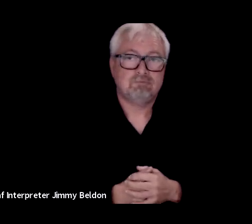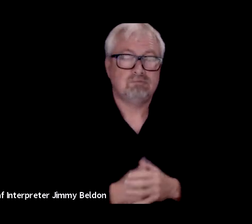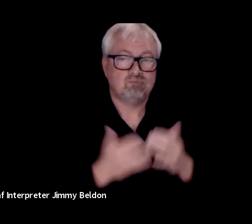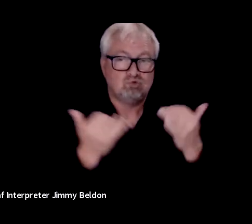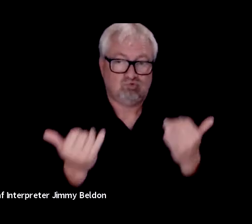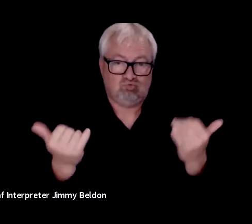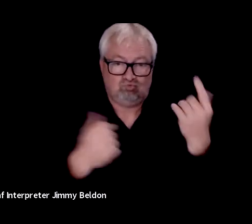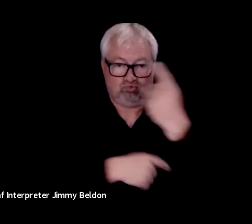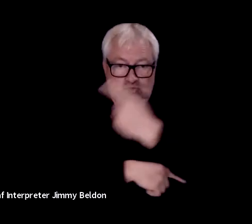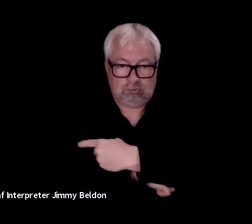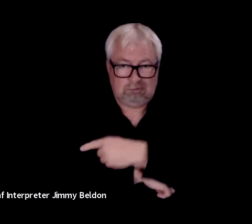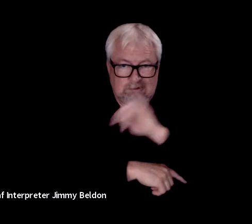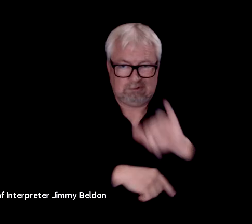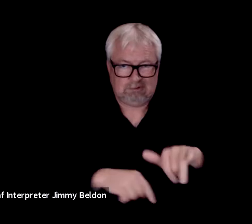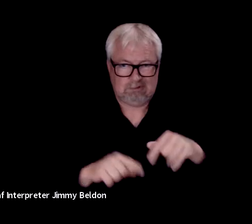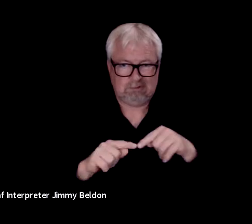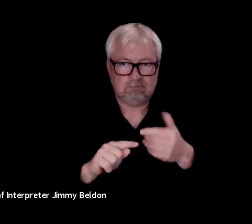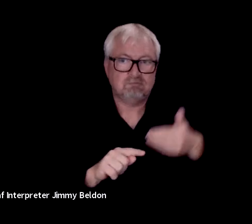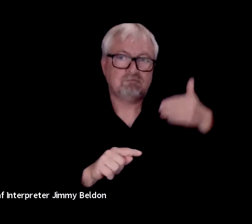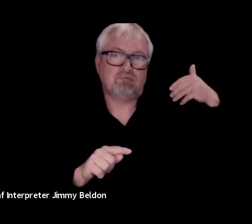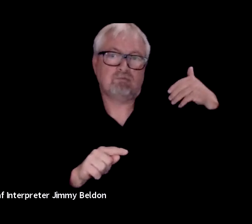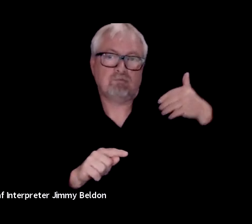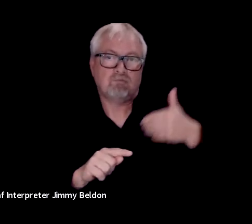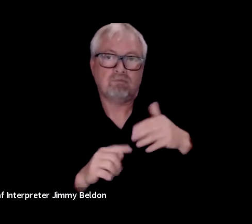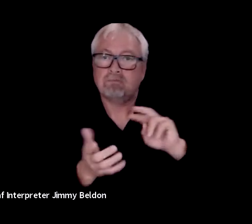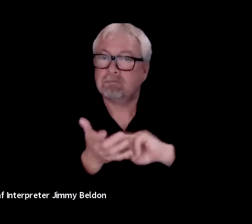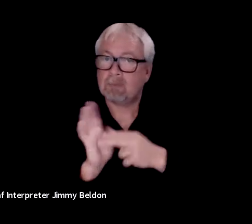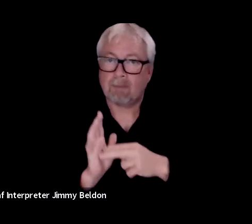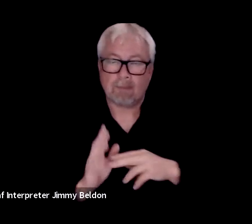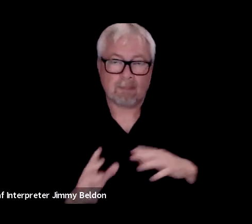676,505 laboratory confirmed cases and